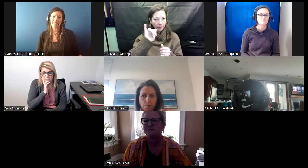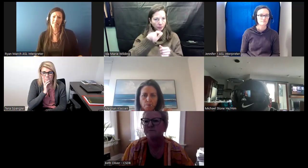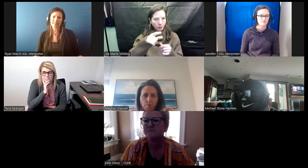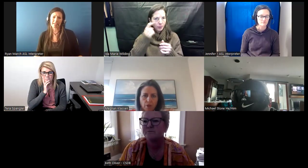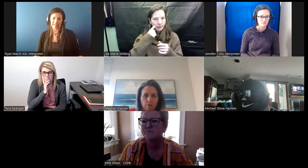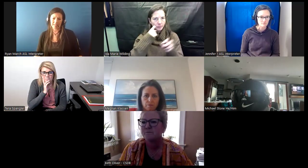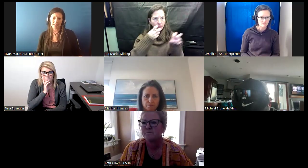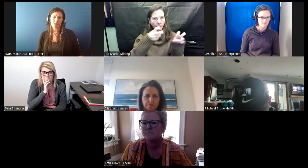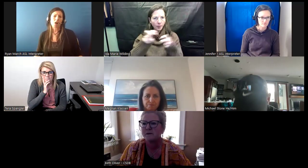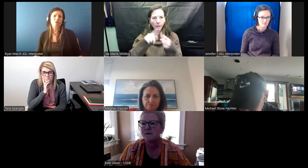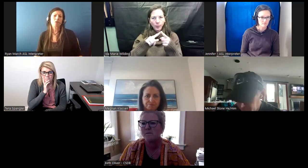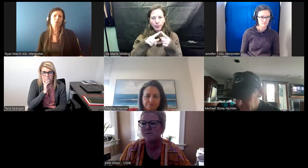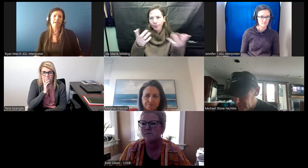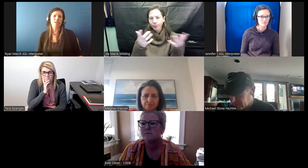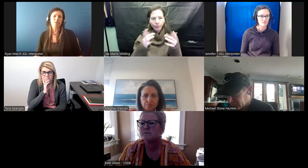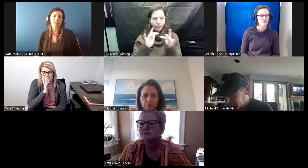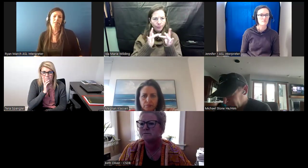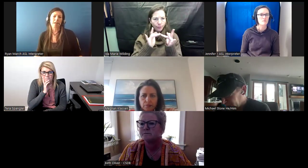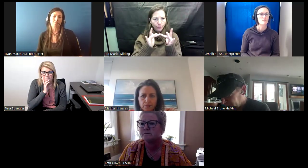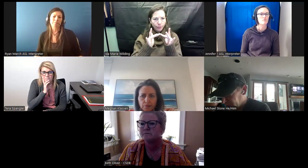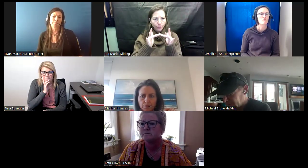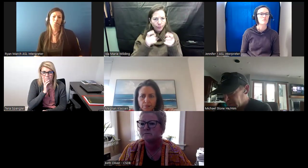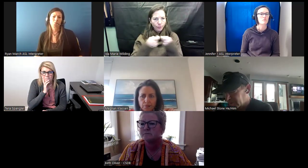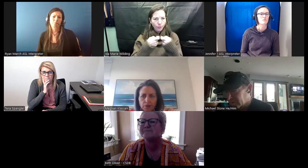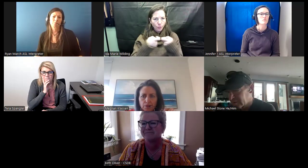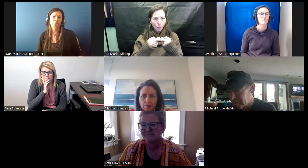And this is Ida. Also, I noticed